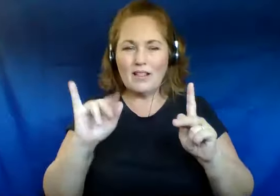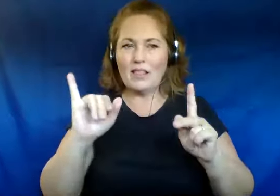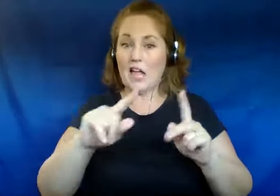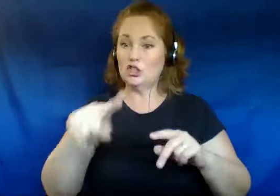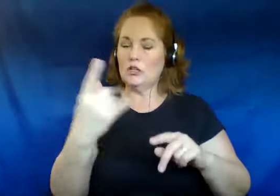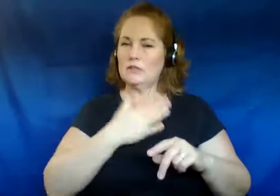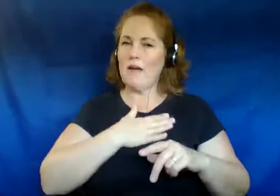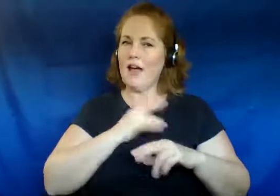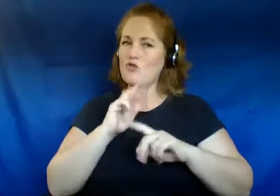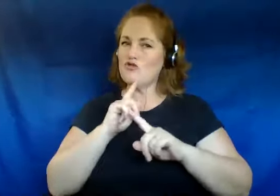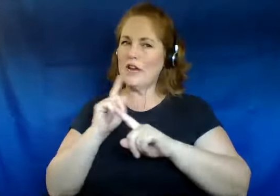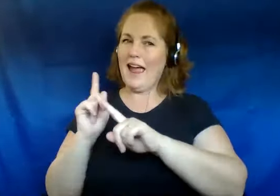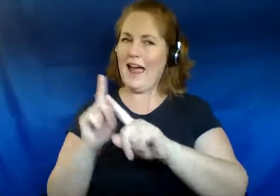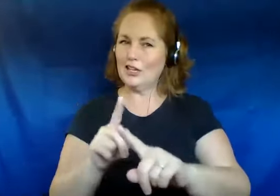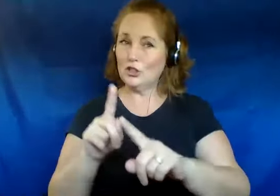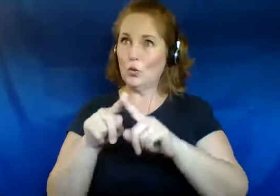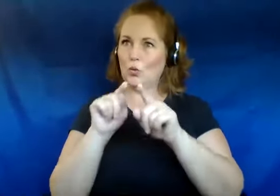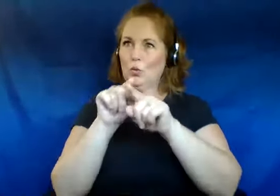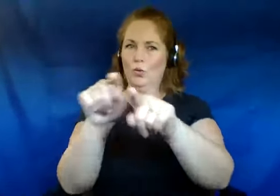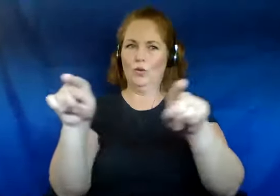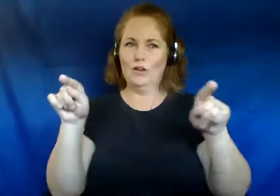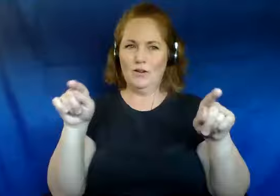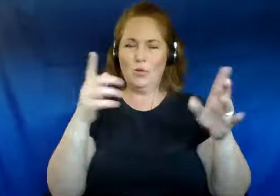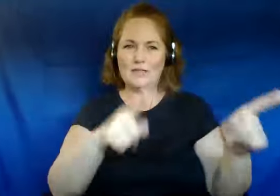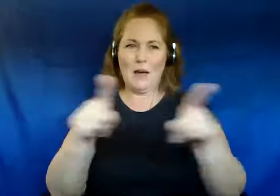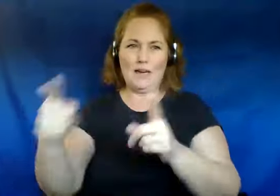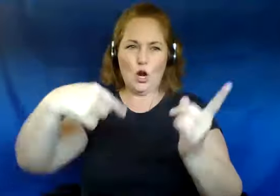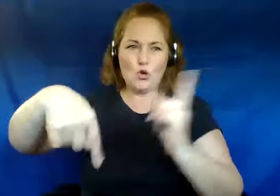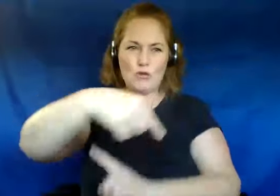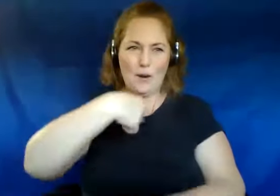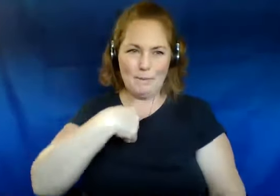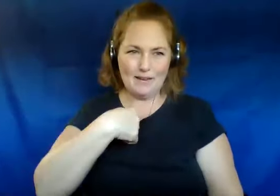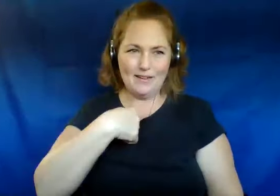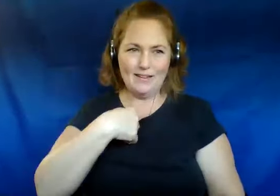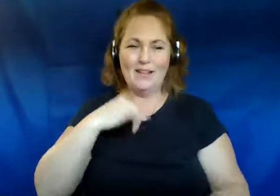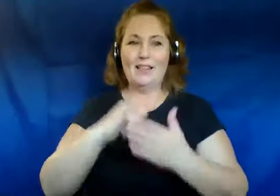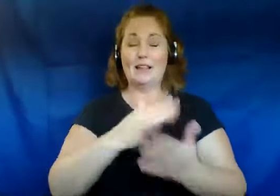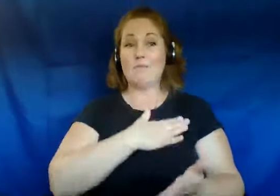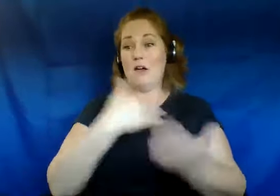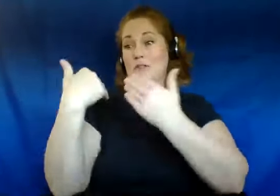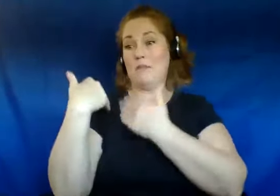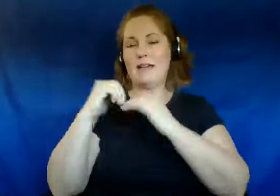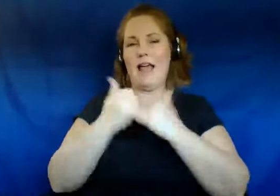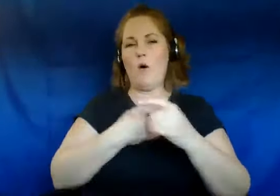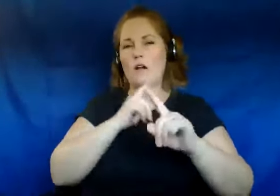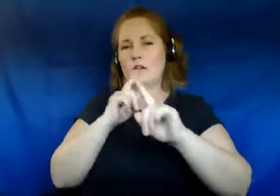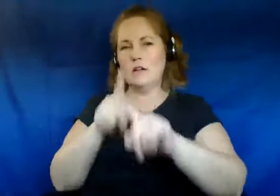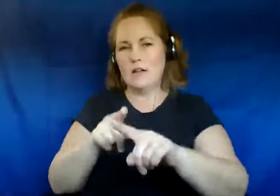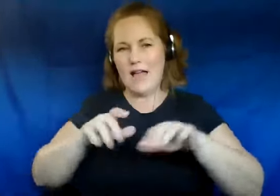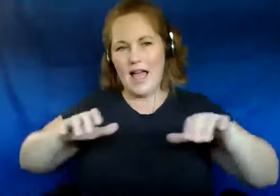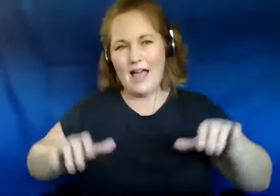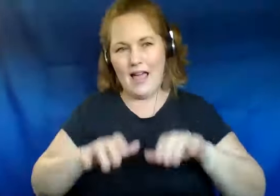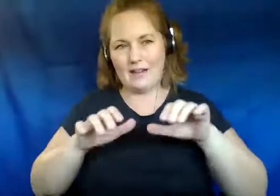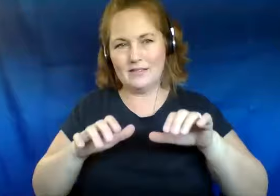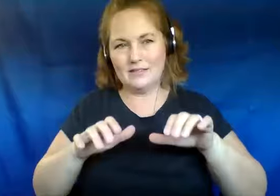to what's going on. It is my responsibility. Whatever is wrong, no